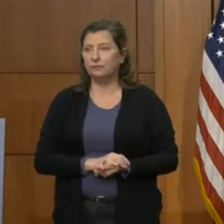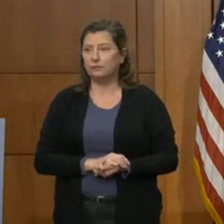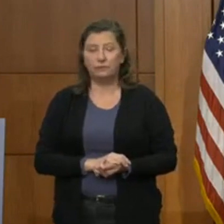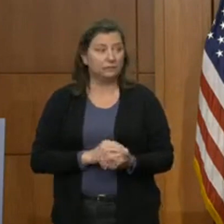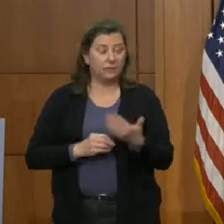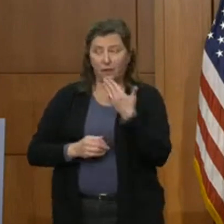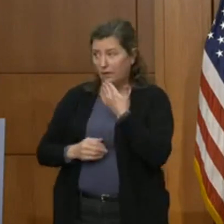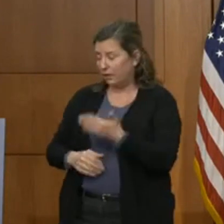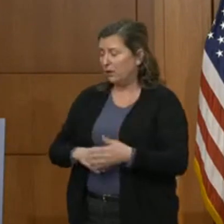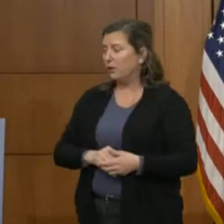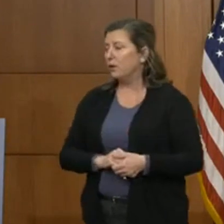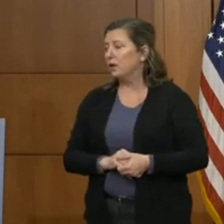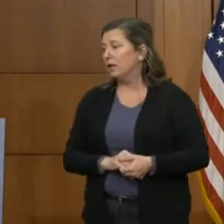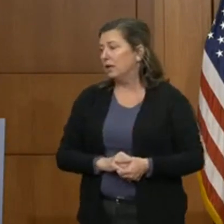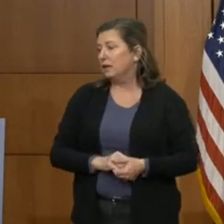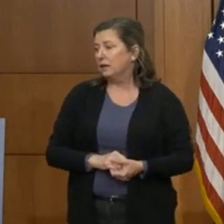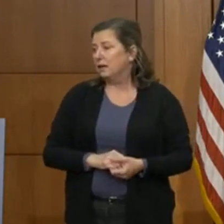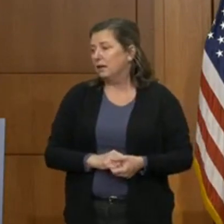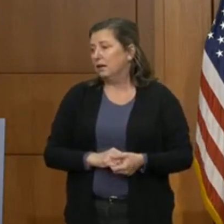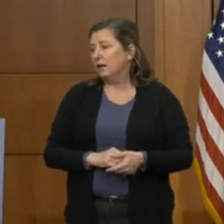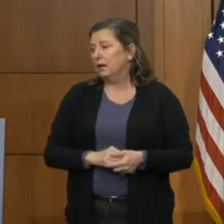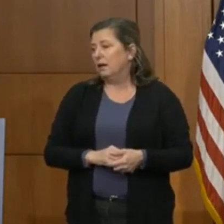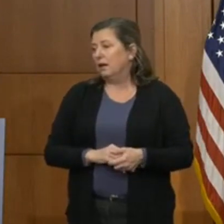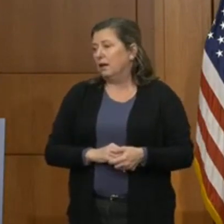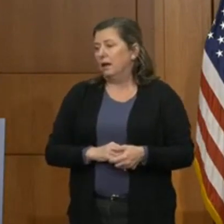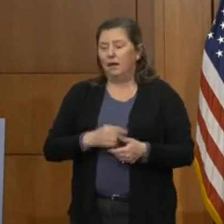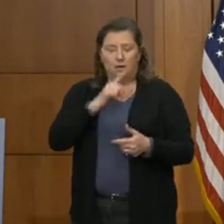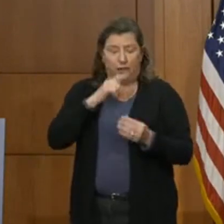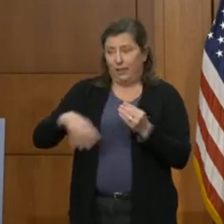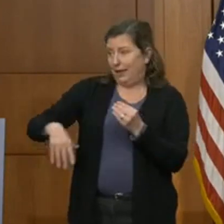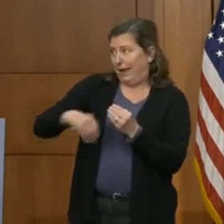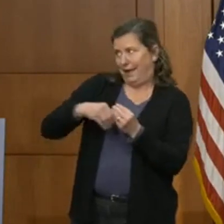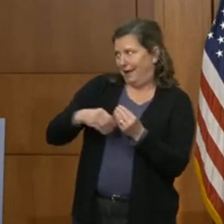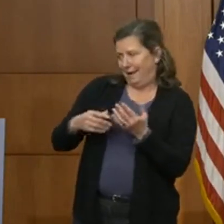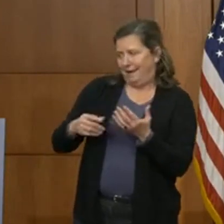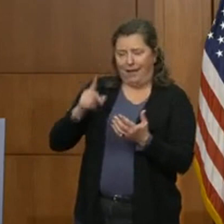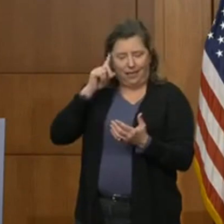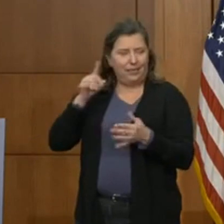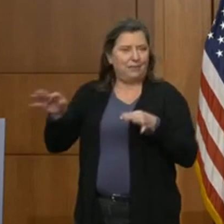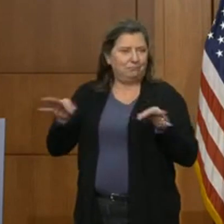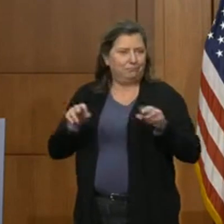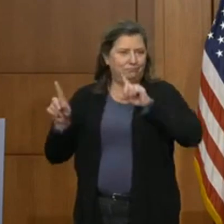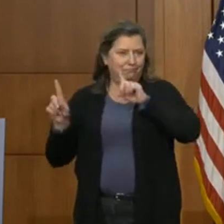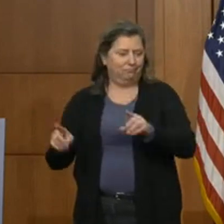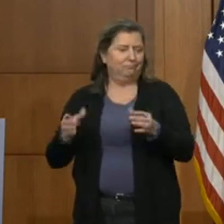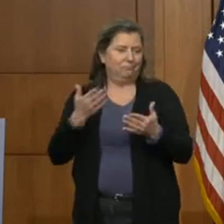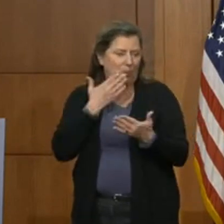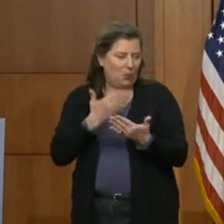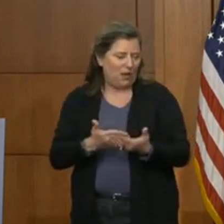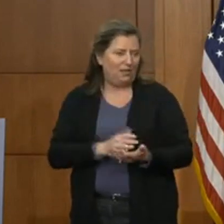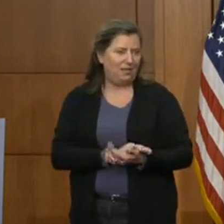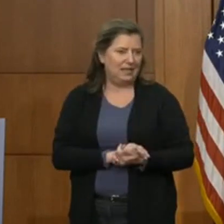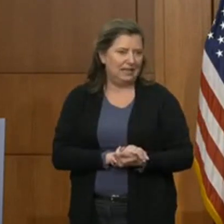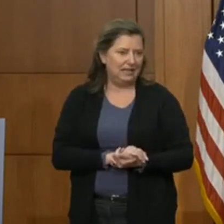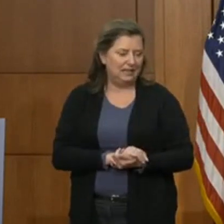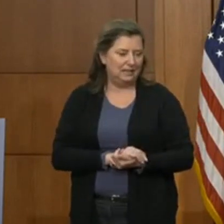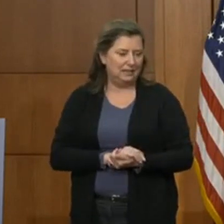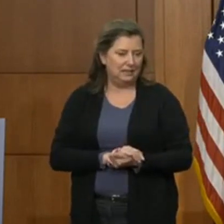Thank you, Governor. I won't have to add much to that, so I think the Governor answered that question quite well.